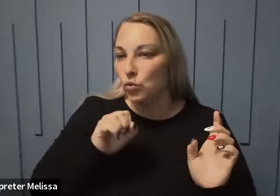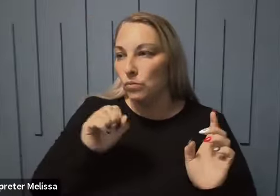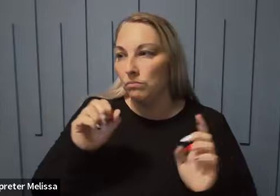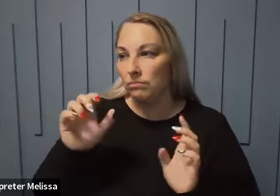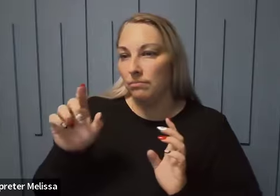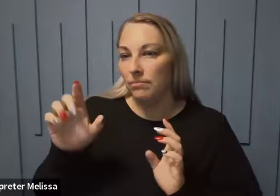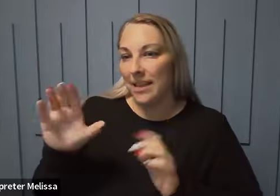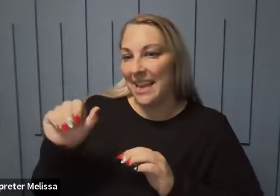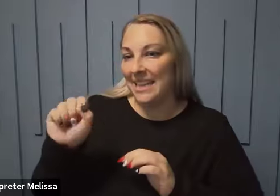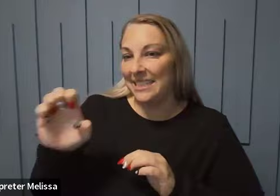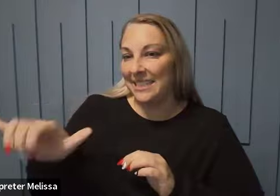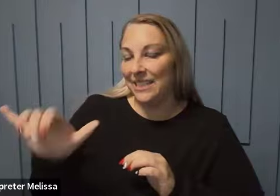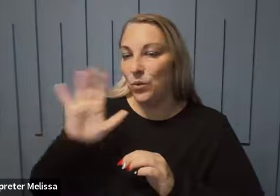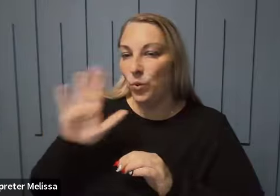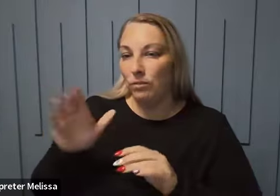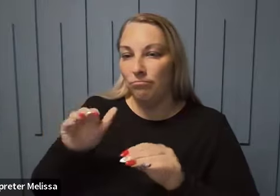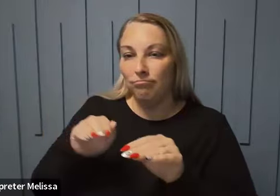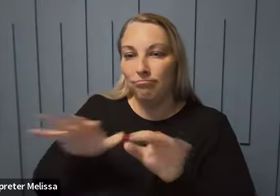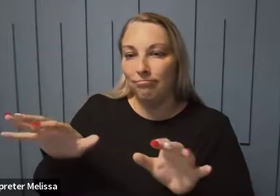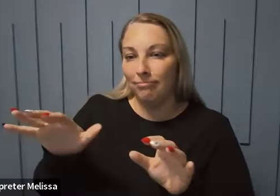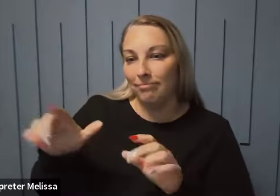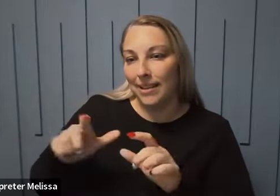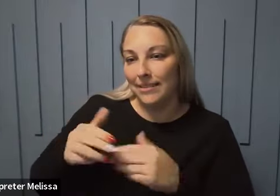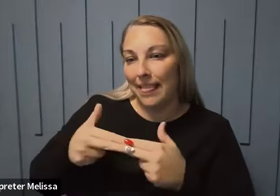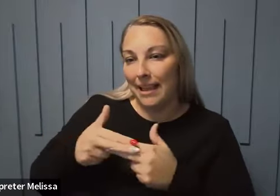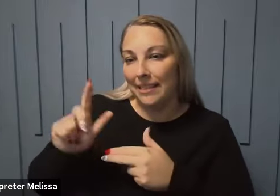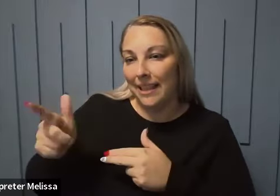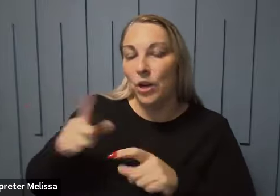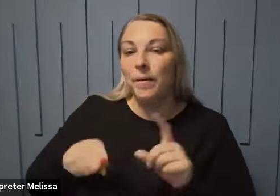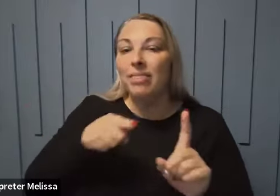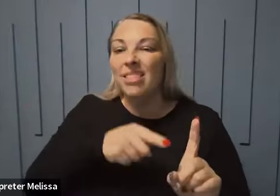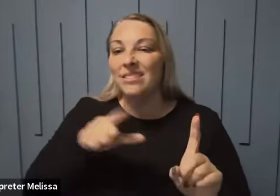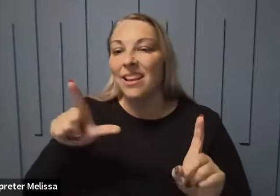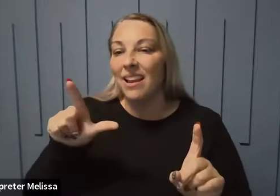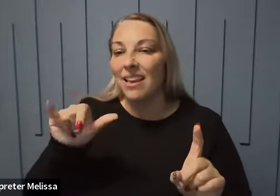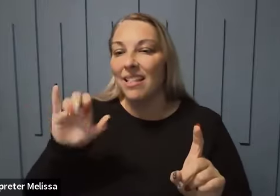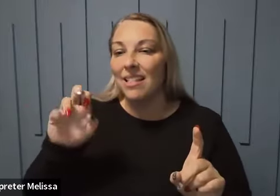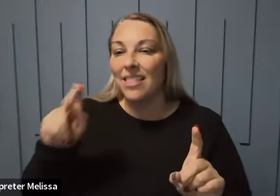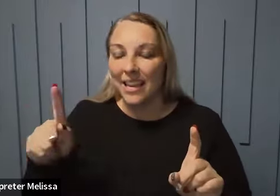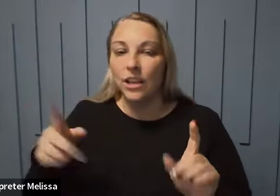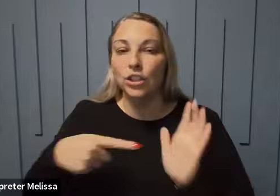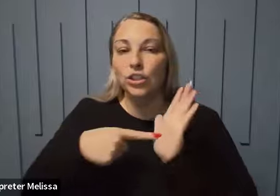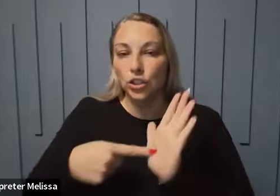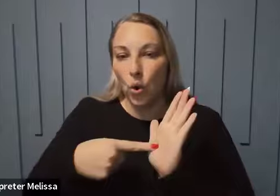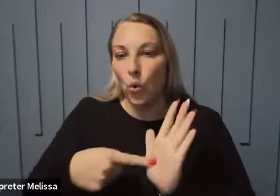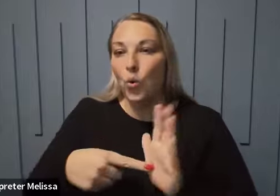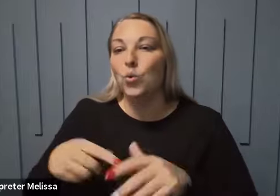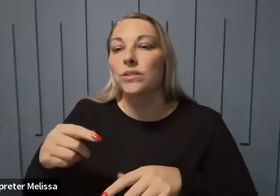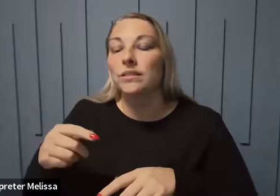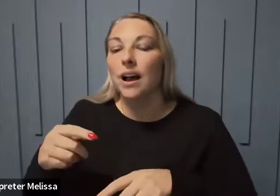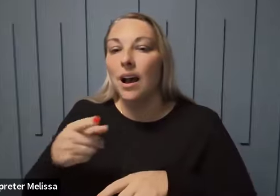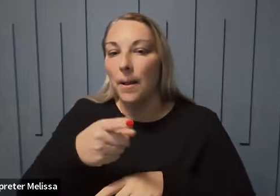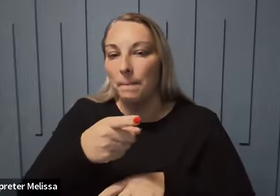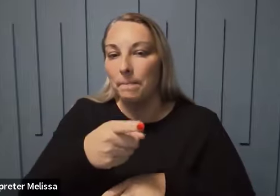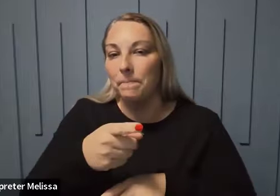will share my slides later with this group. But it's just kind of a fun video that shows cued speech and Twista